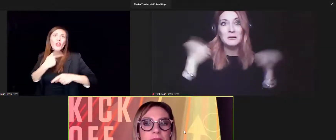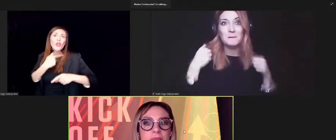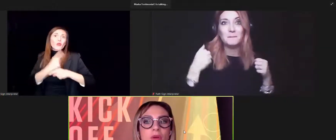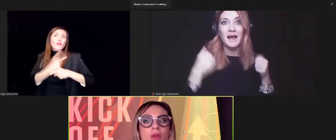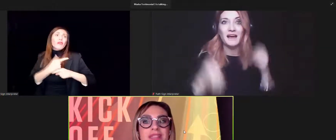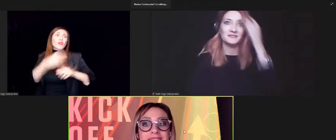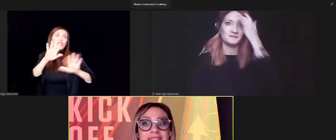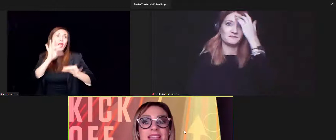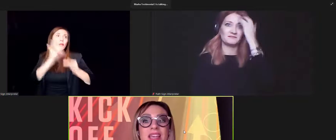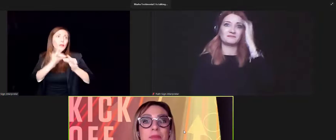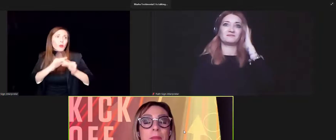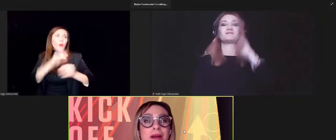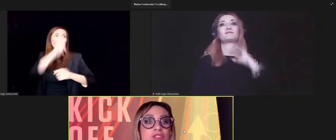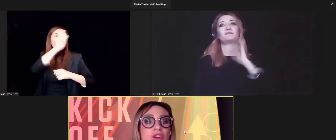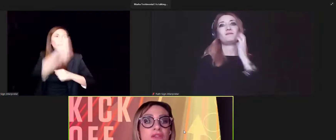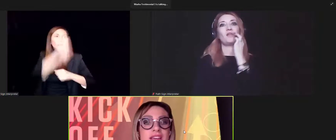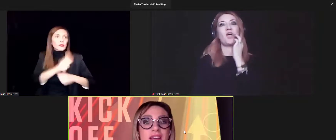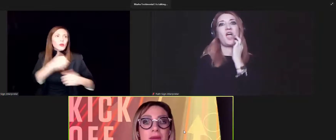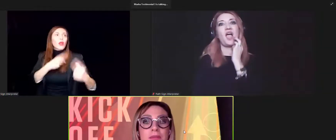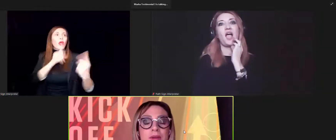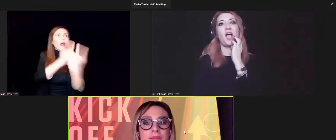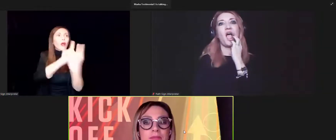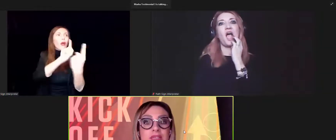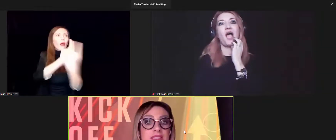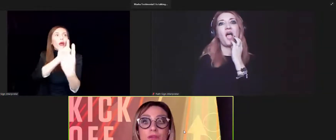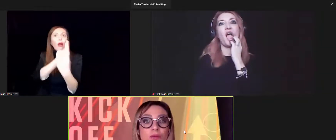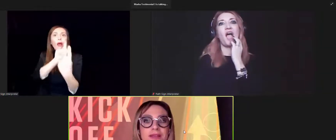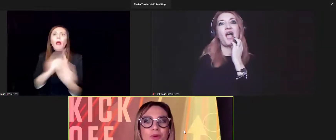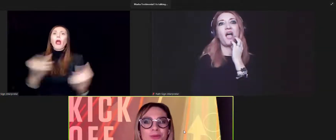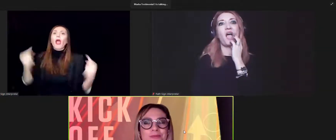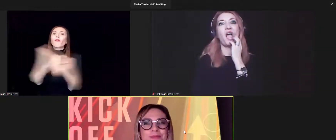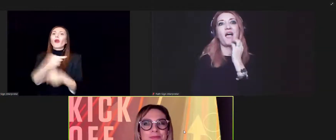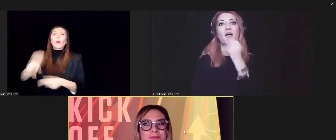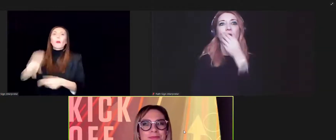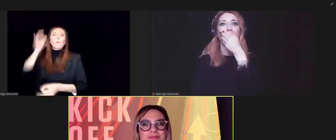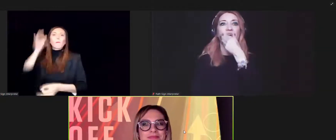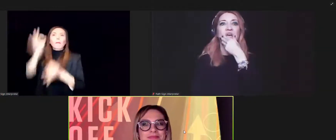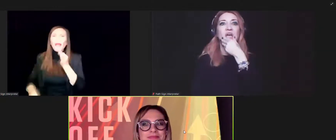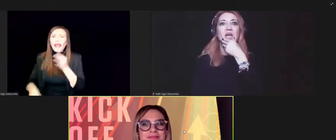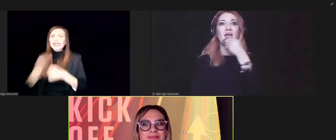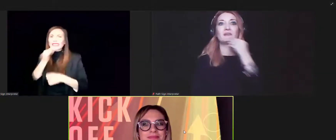150 people in the same amount of time. It's incredible.